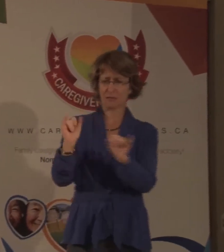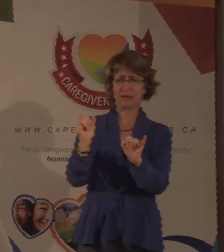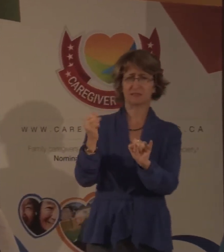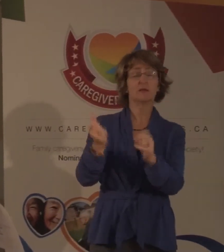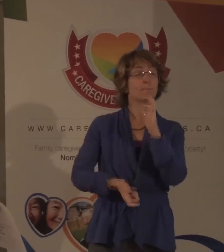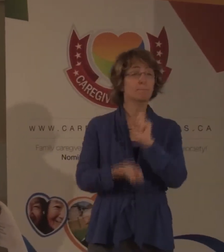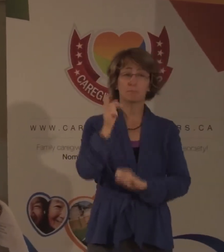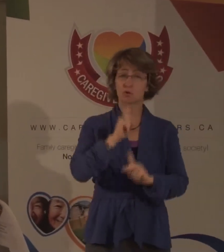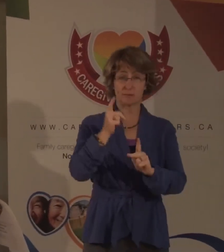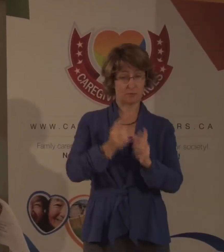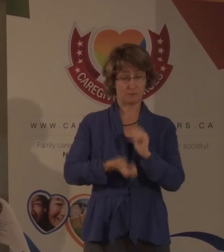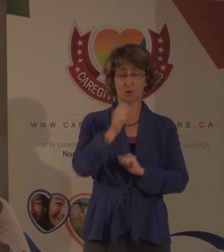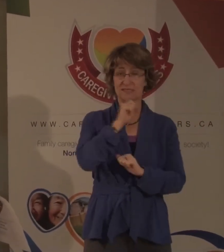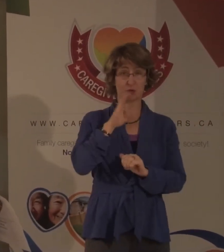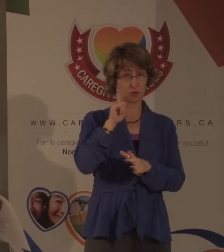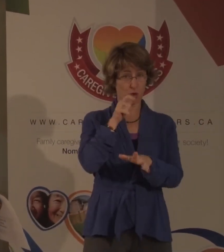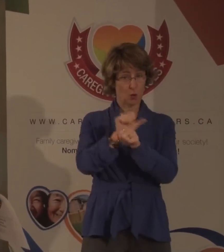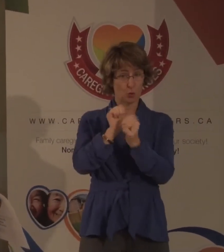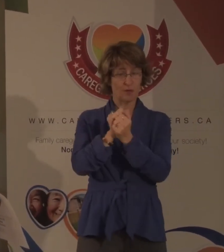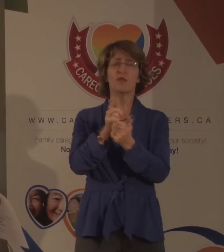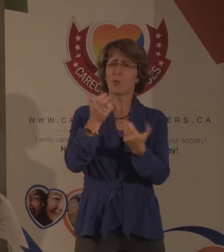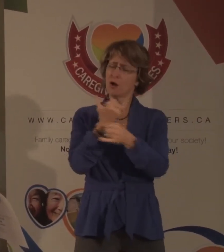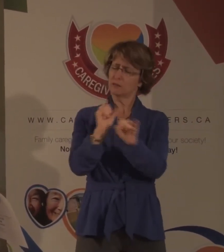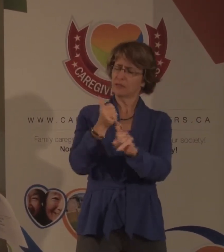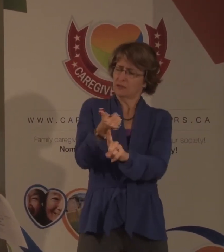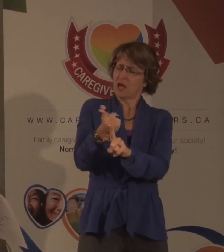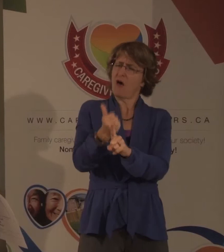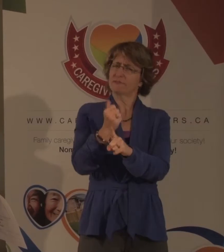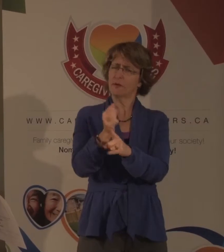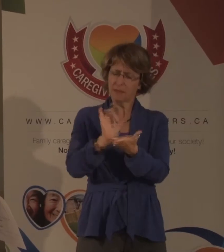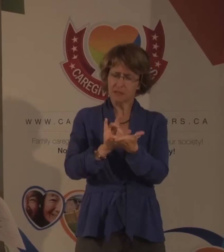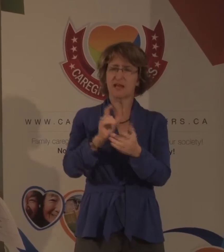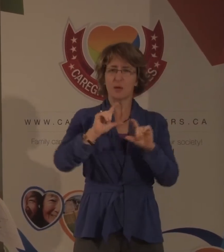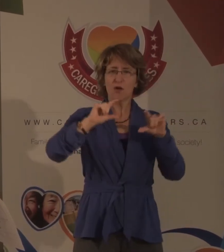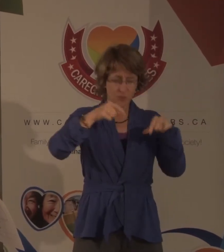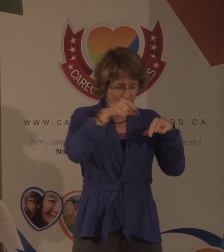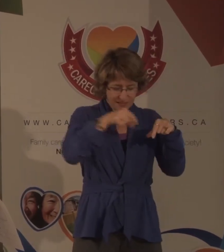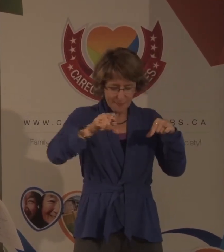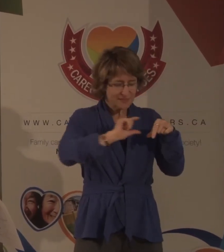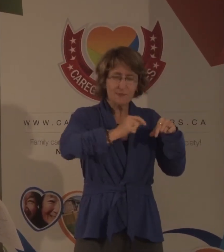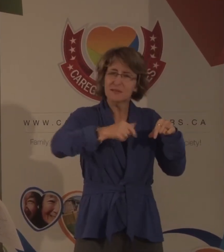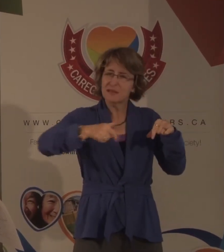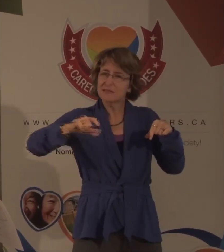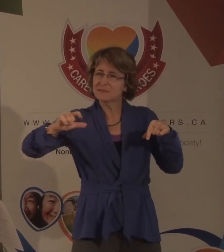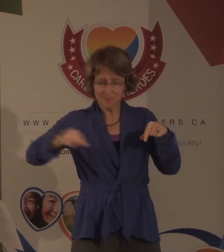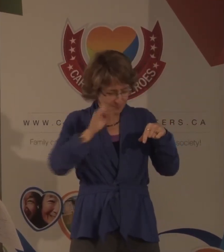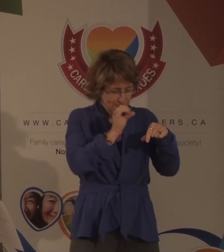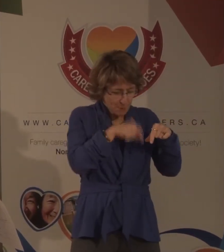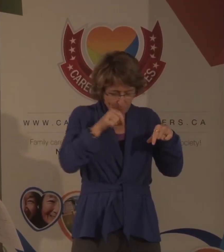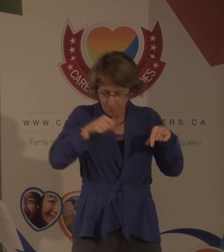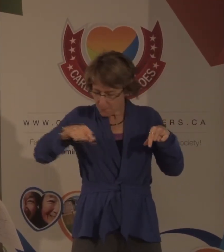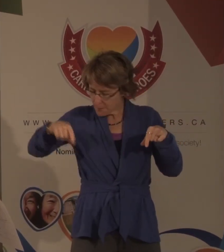again. Most people, seniors certainly that I work with, they want to do their own pills. They want to put them in those plastic containers that are called dosettes. But the